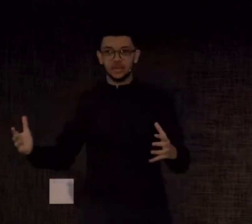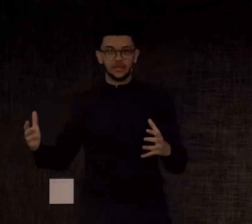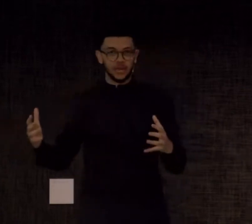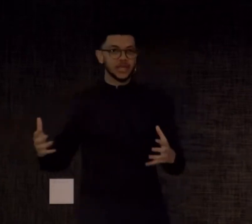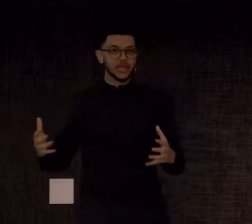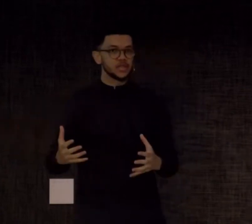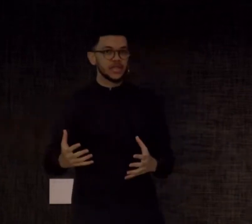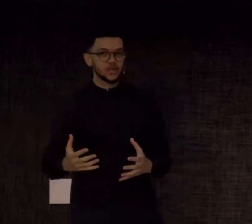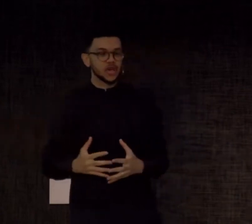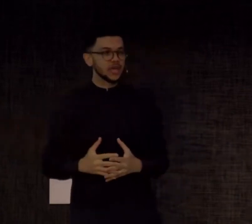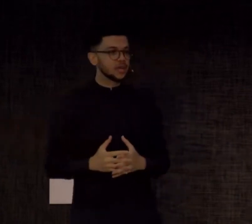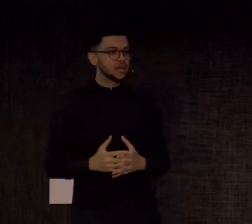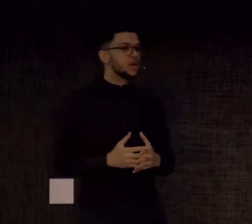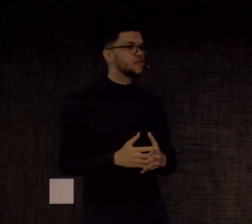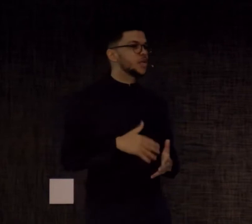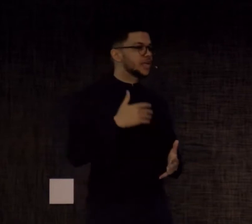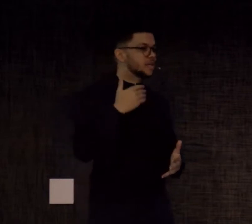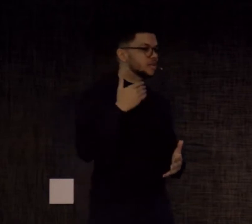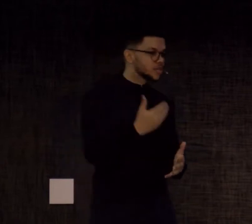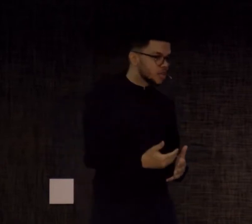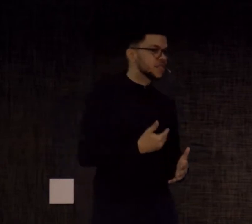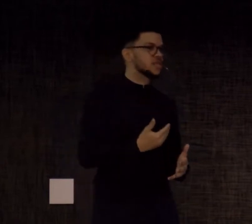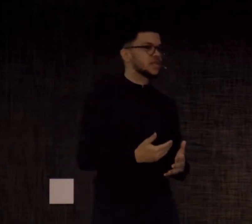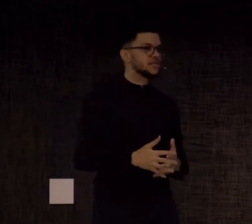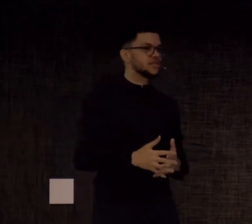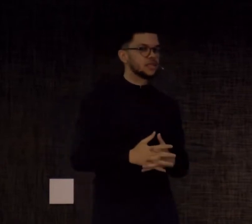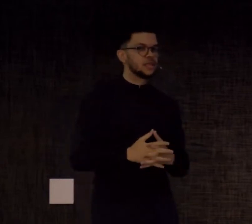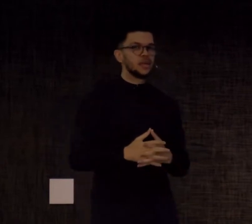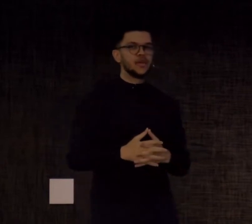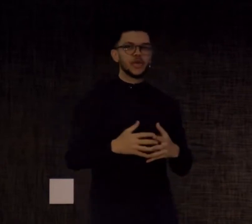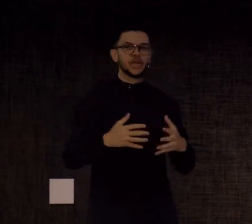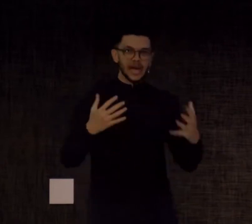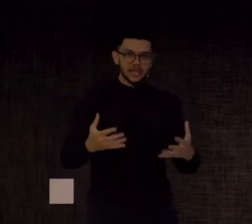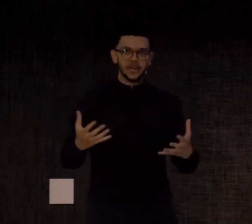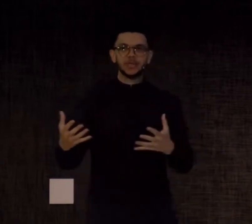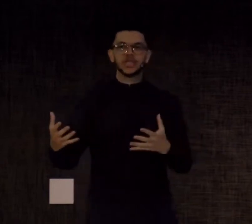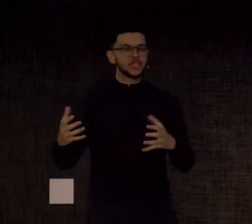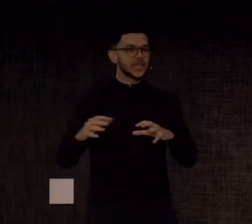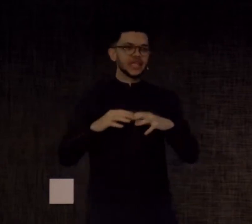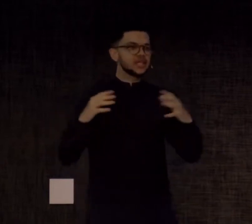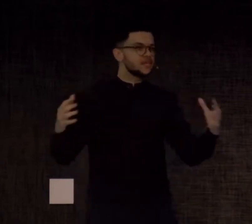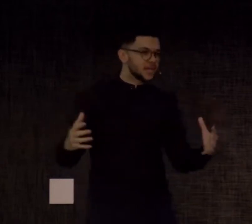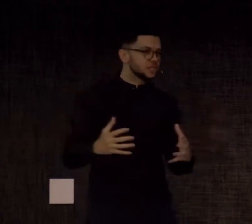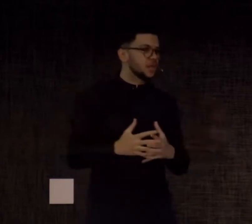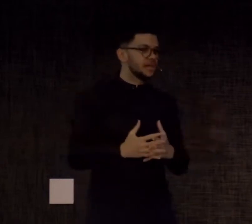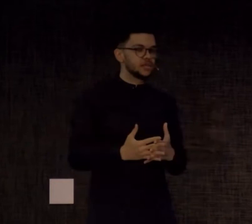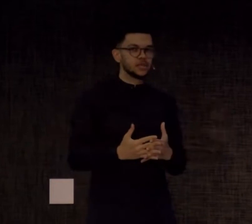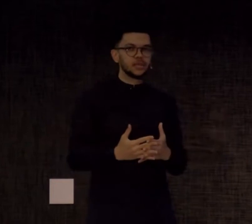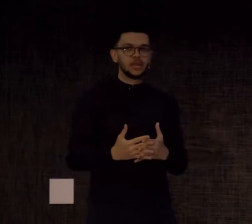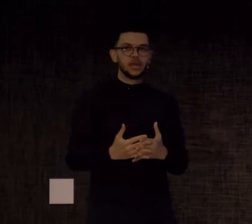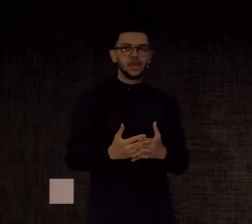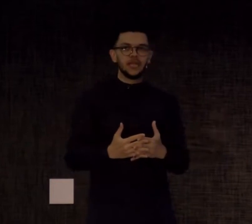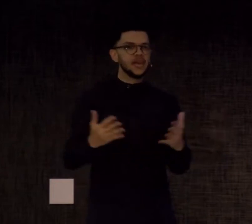wonderful if we could get those things working, if we could get services delivered, if we could cut corruption to at least manageable